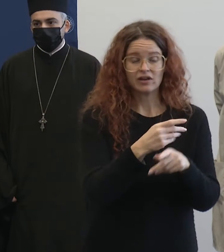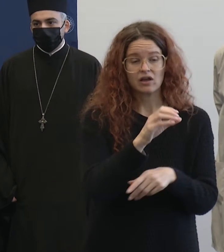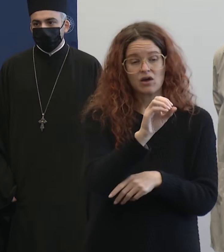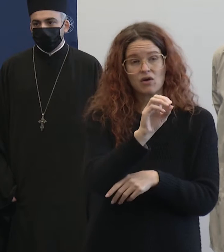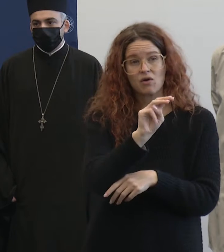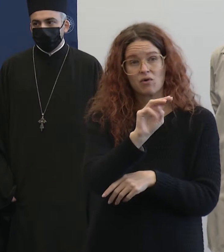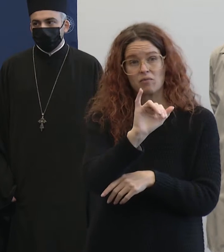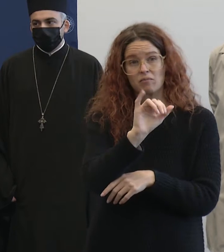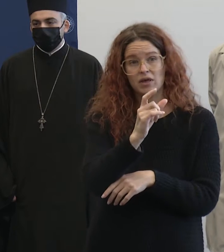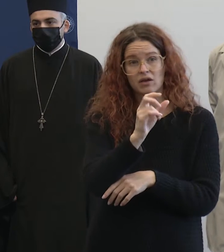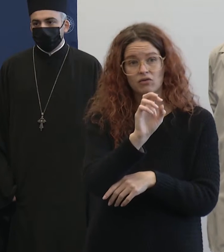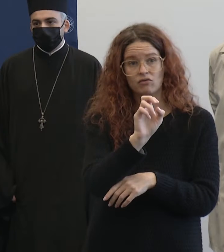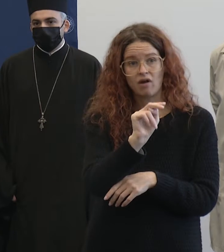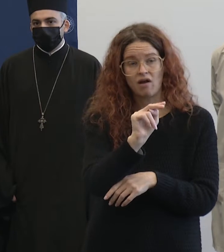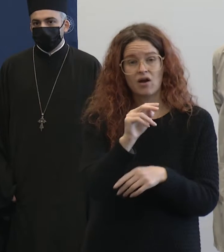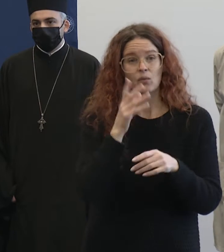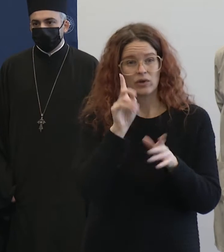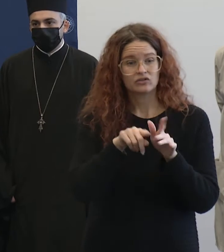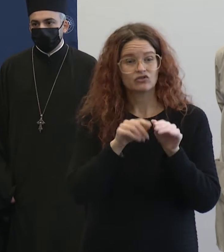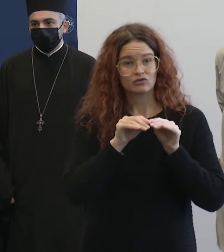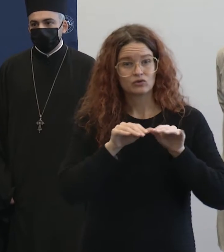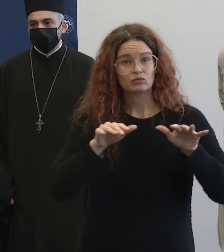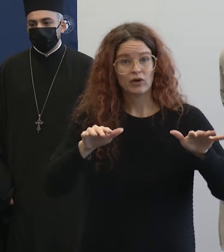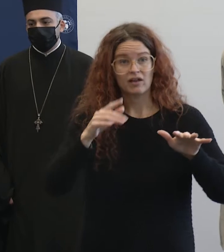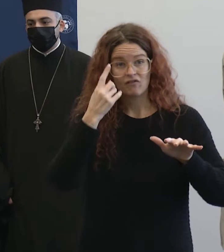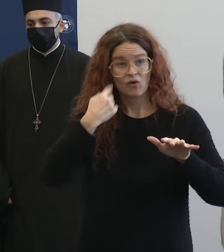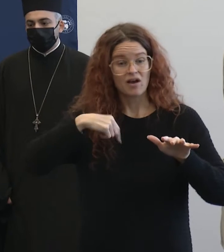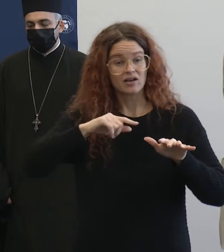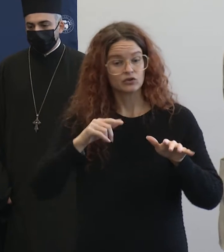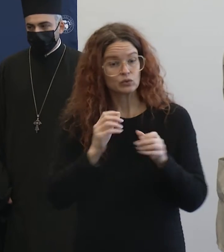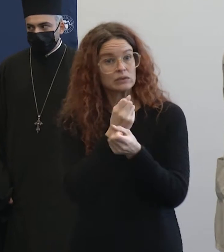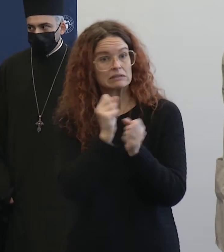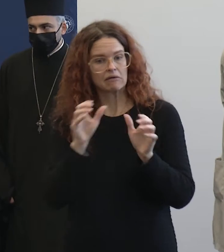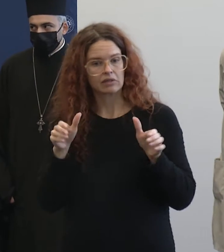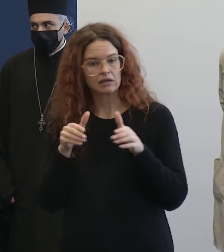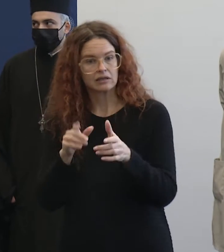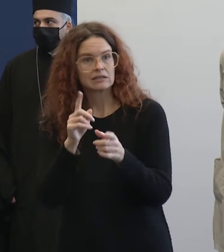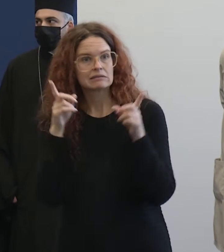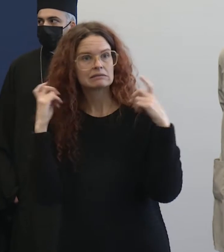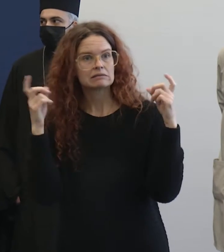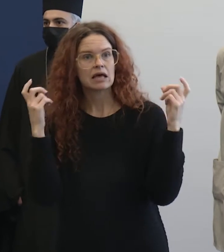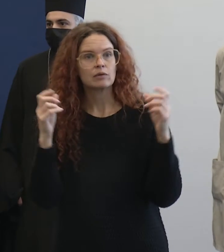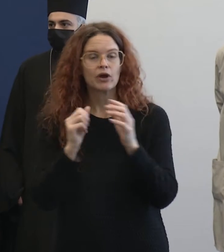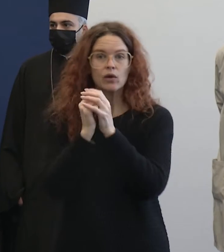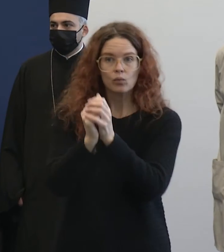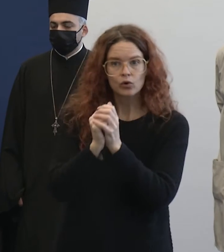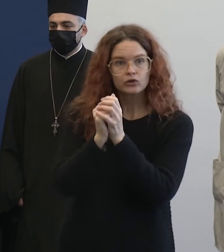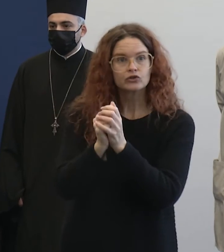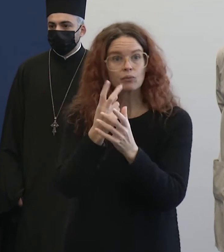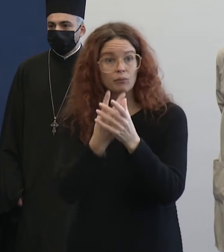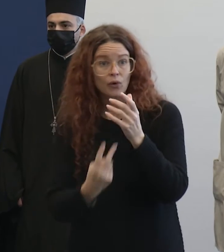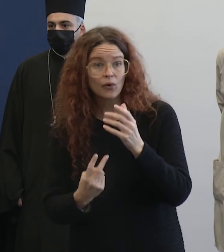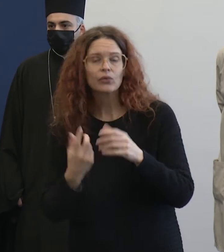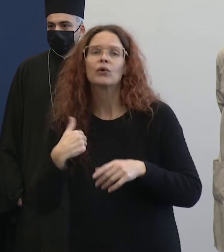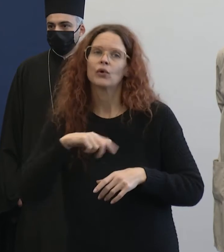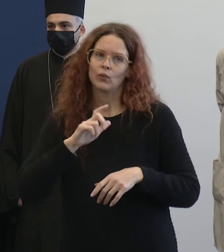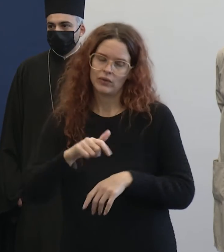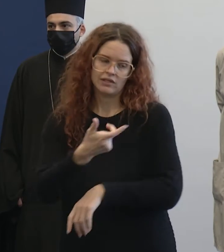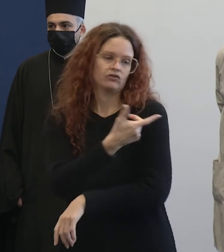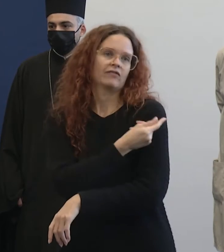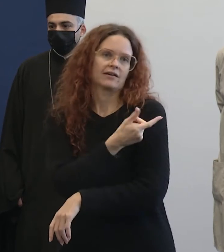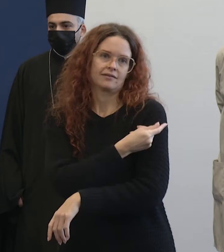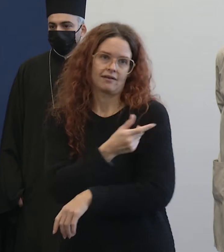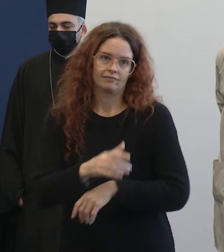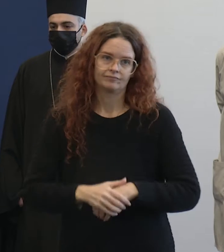way across the globe. And in order for us to gather safely in celebration and worship, we must get